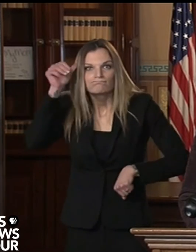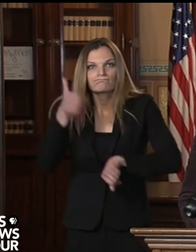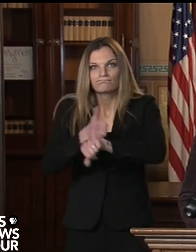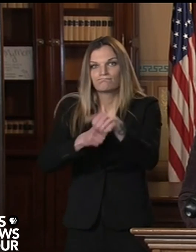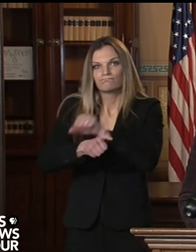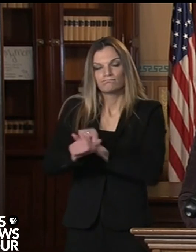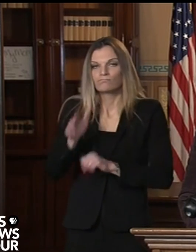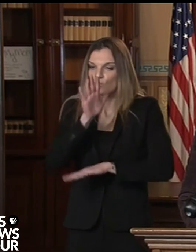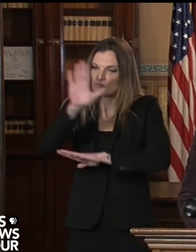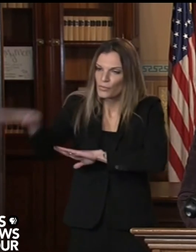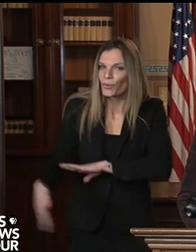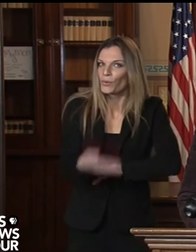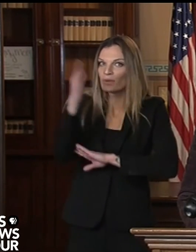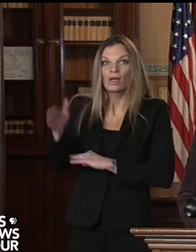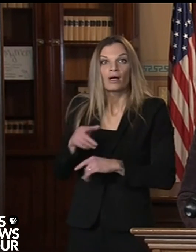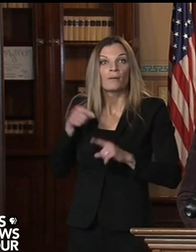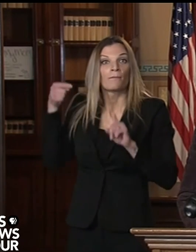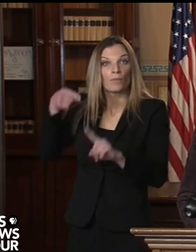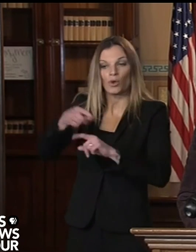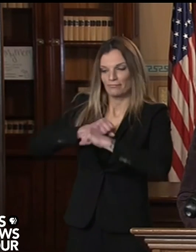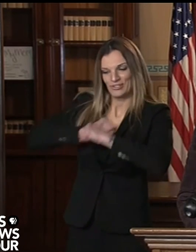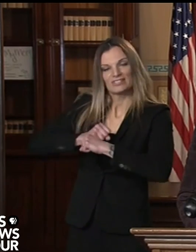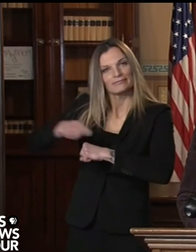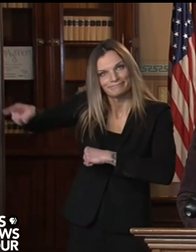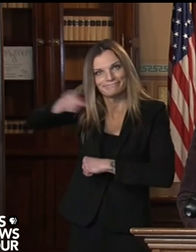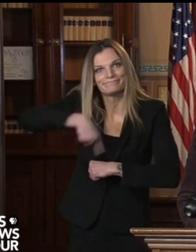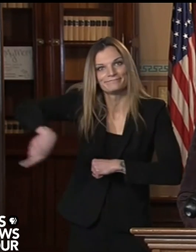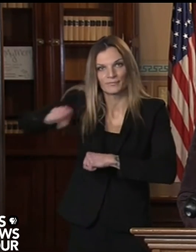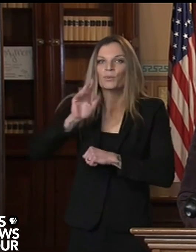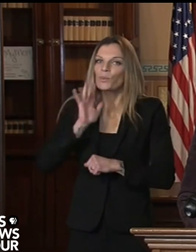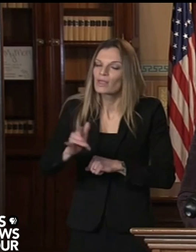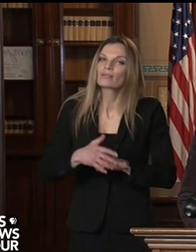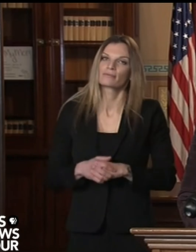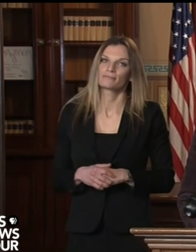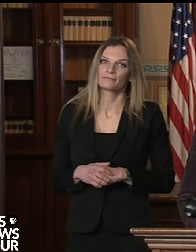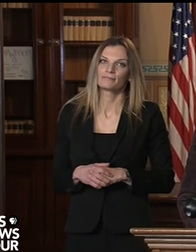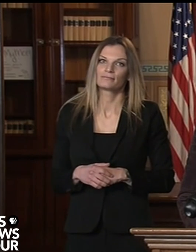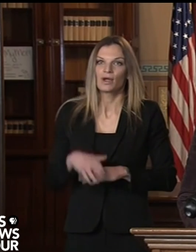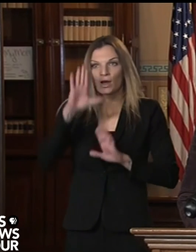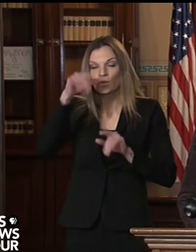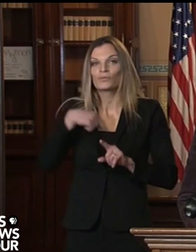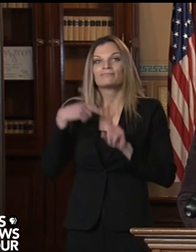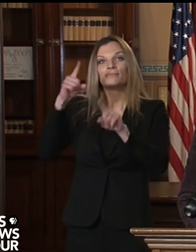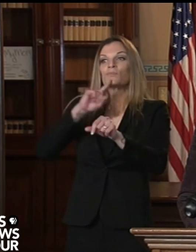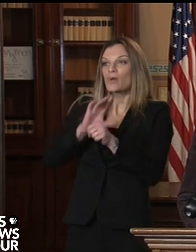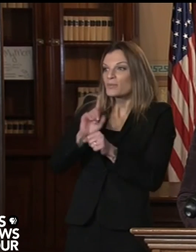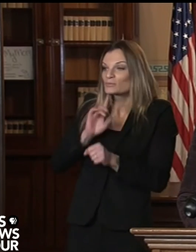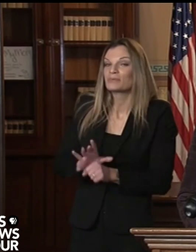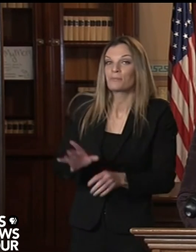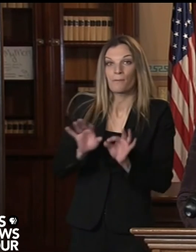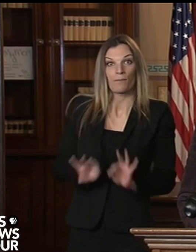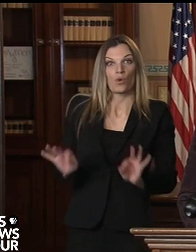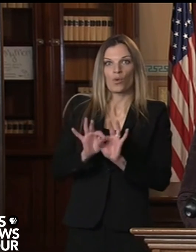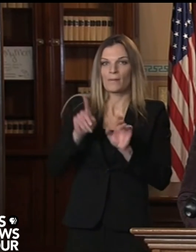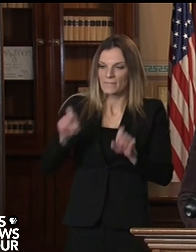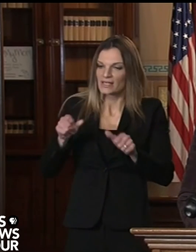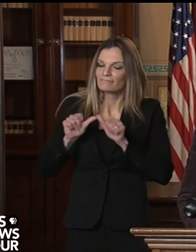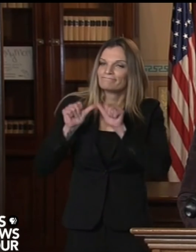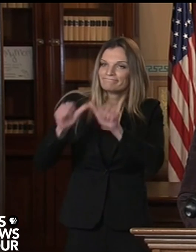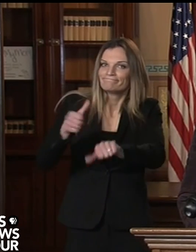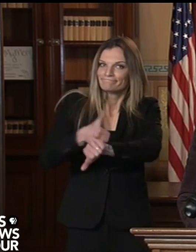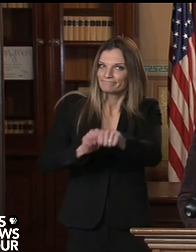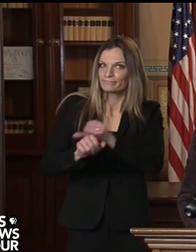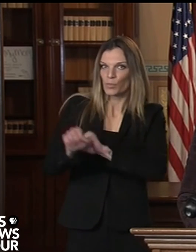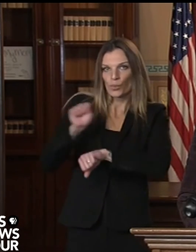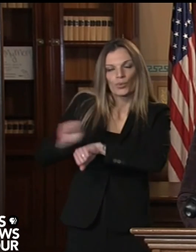our communities. The progress we have made is promising, but we've got to continue working to protect our most